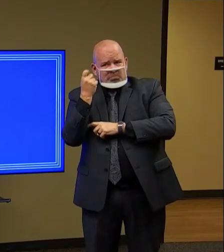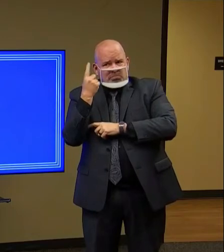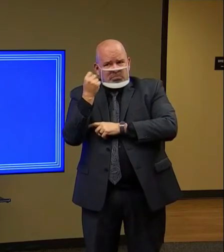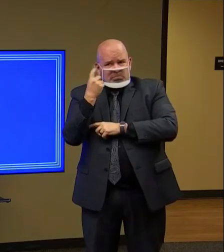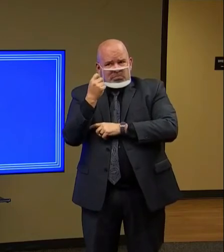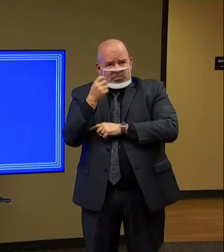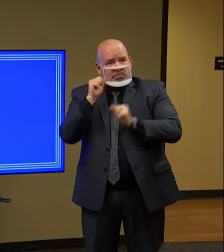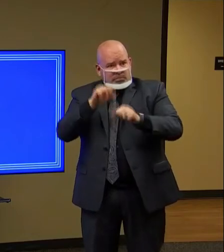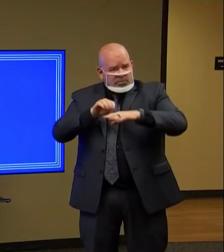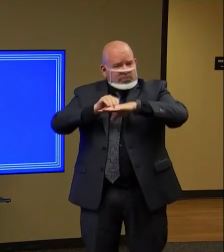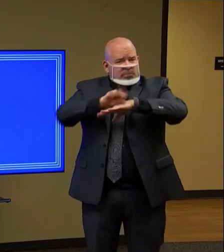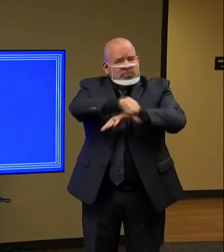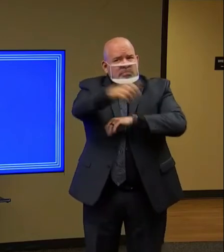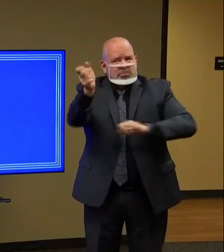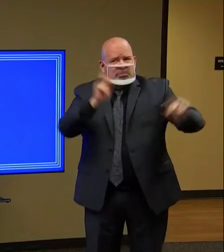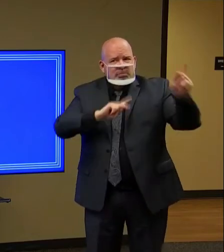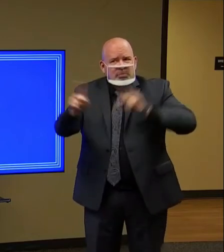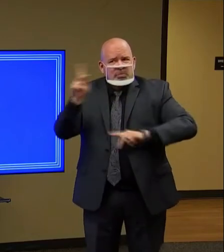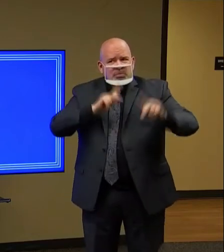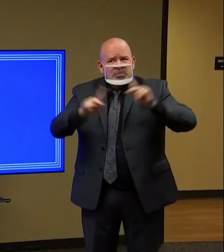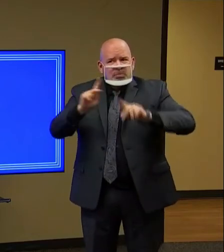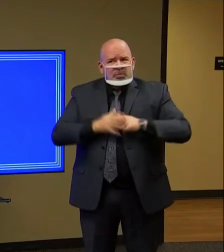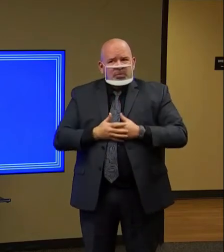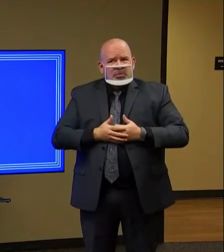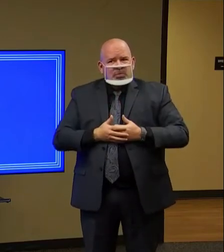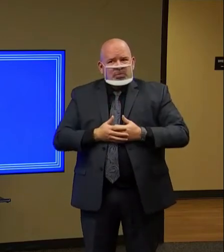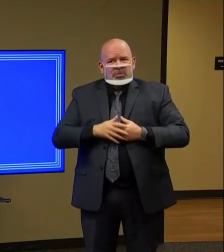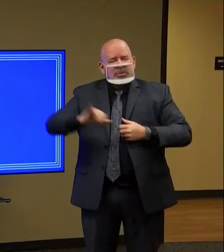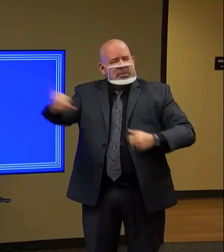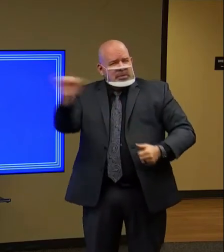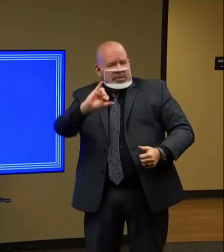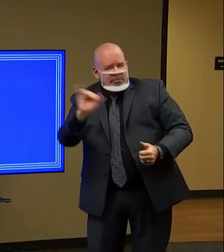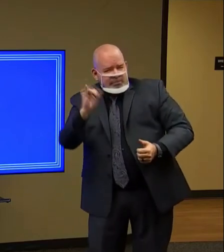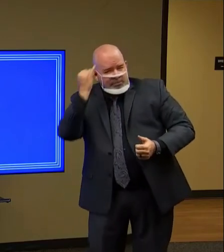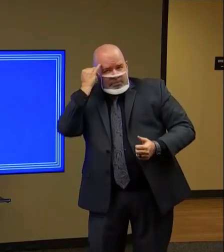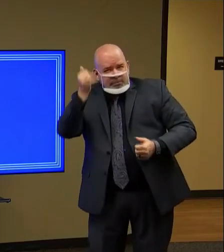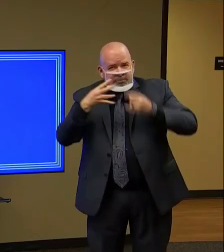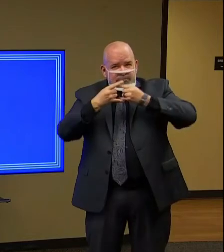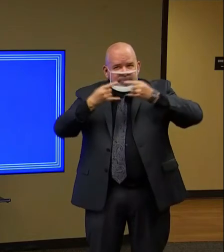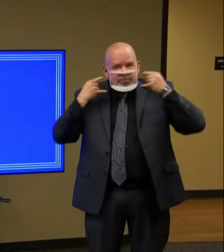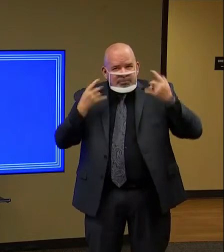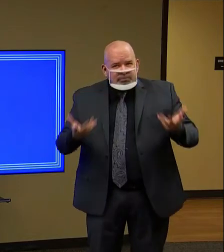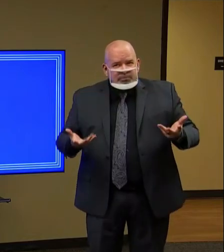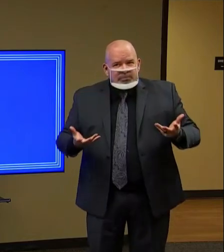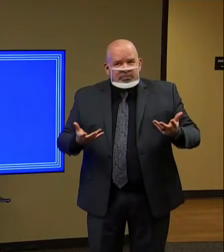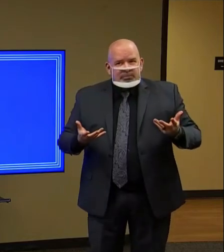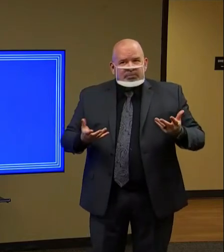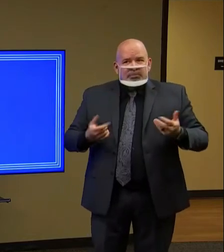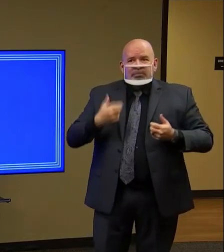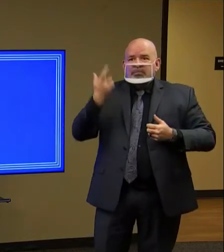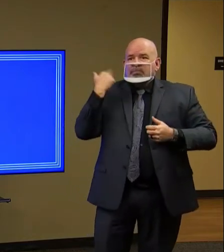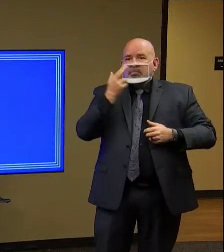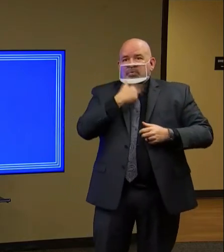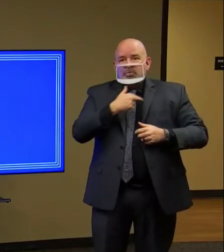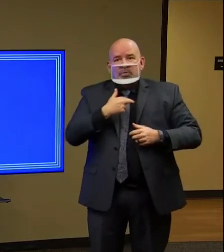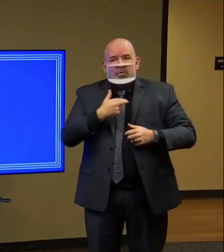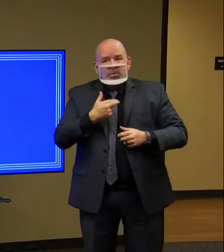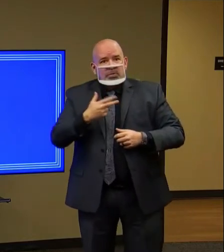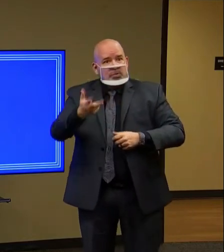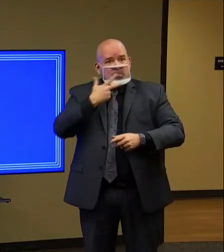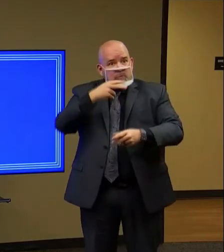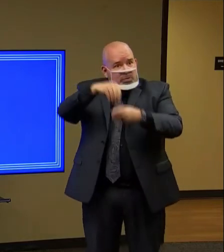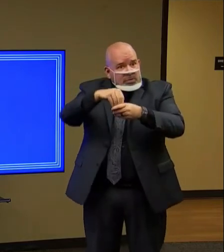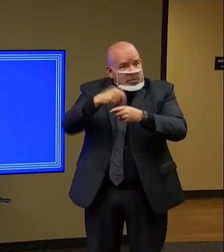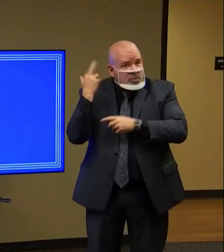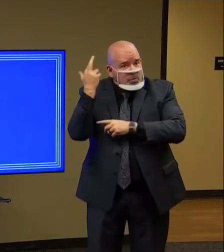secondhand smoke blown on them. And that's why in restaurants we don't allow people to smoke around to where